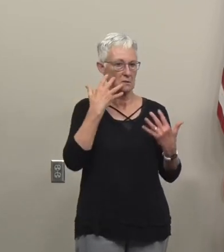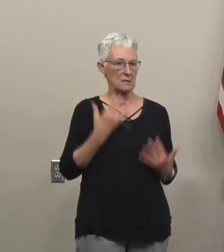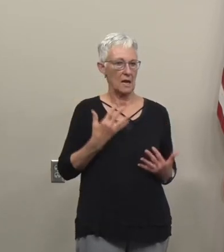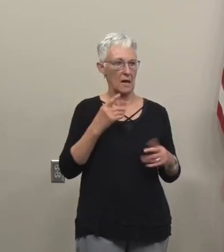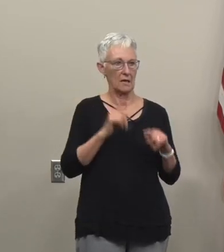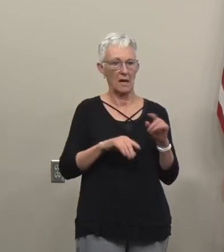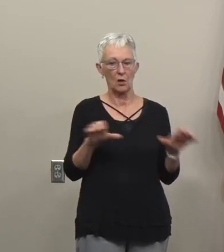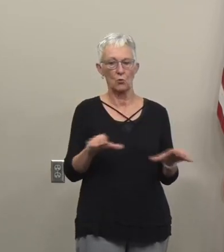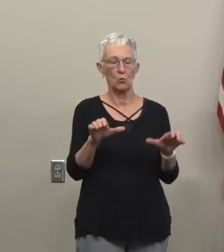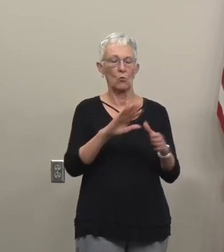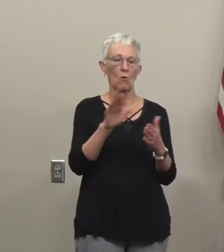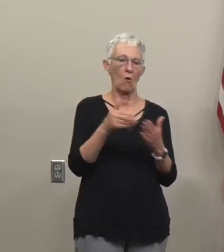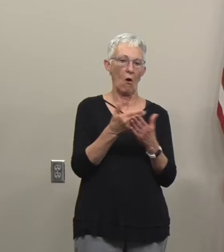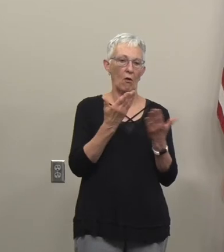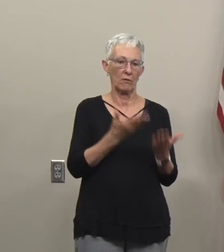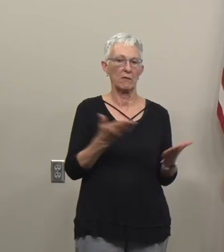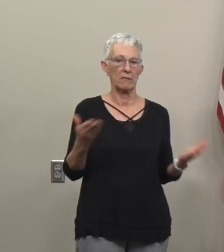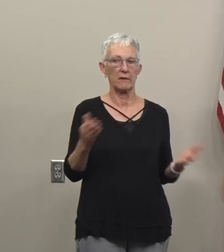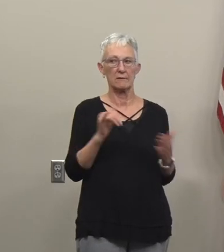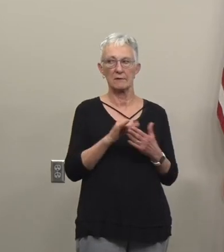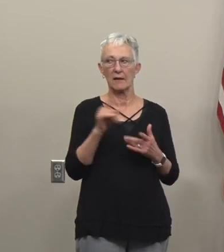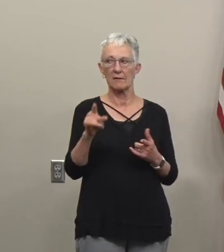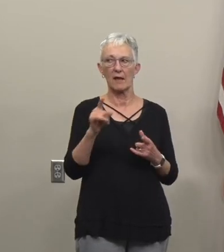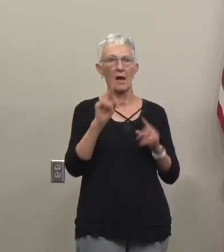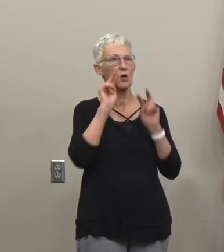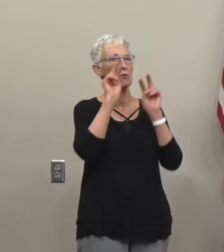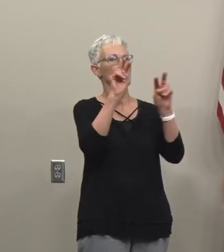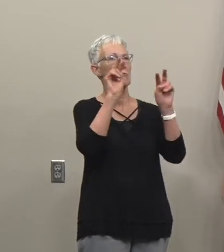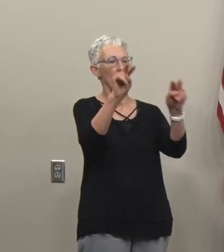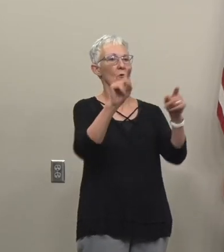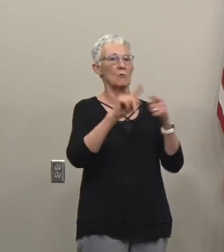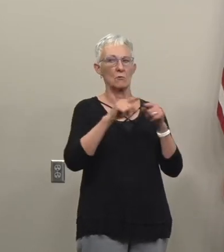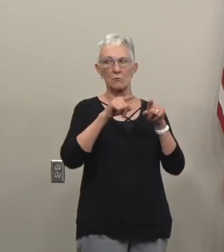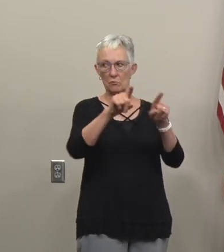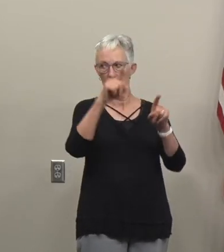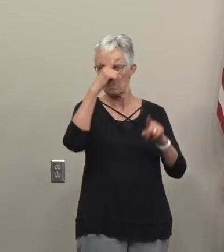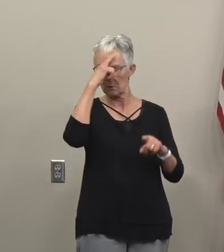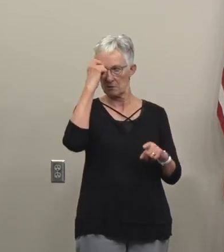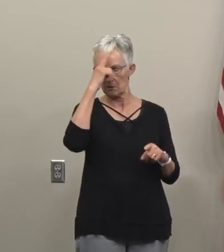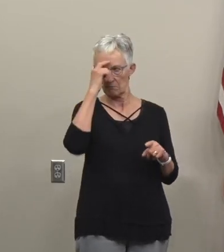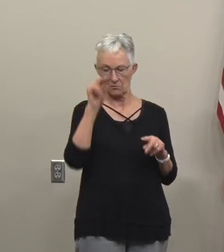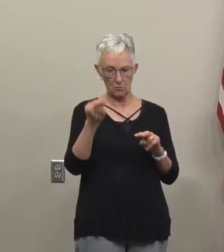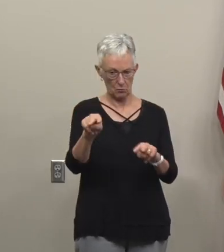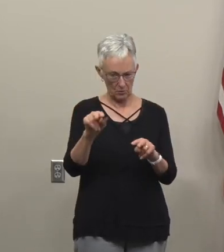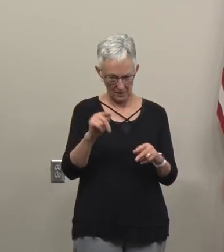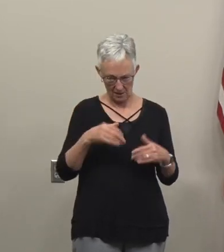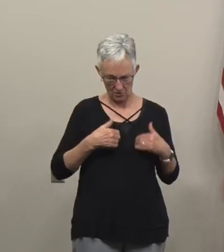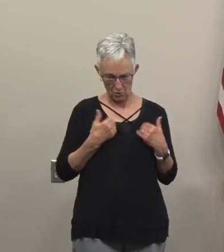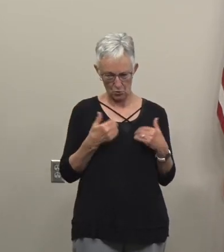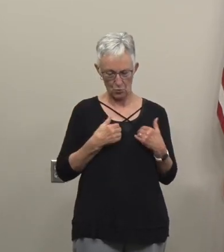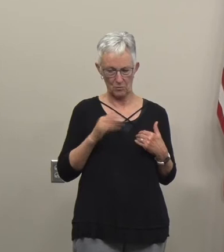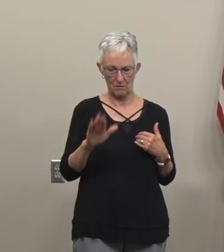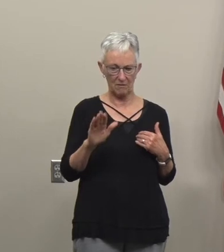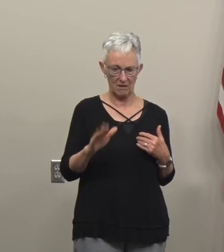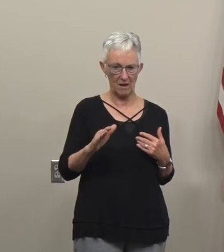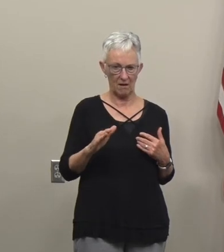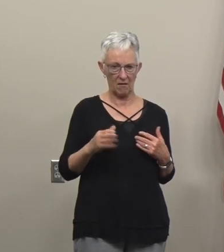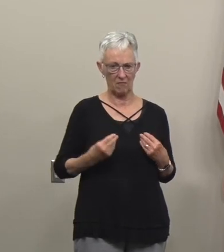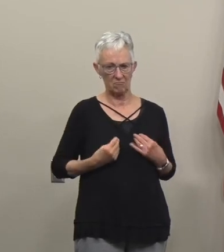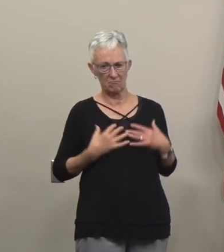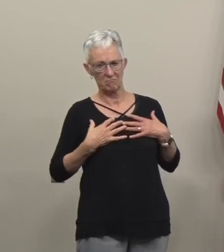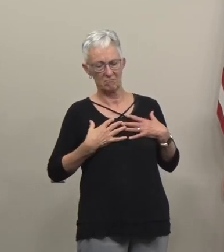entail. So thinking about our youth and their morale, of course, played a role as well.